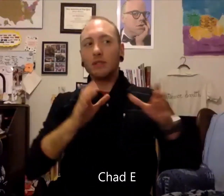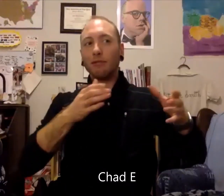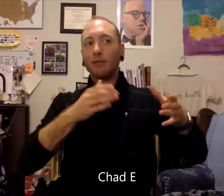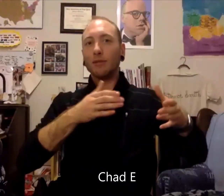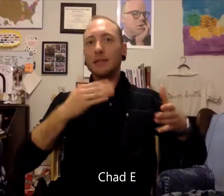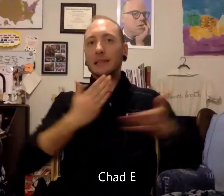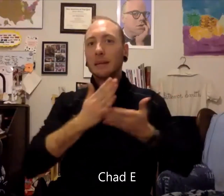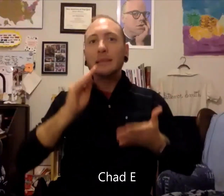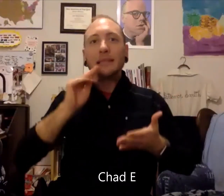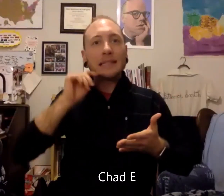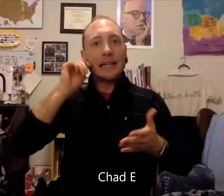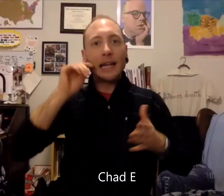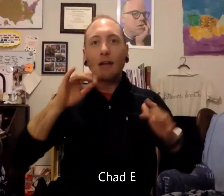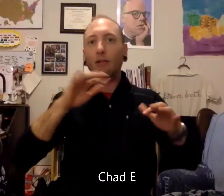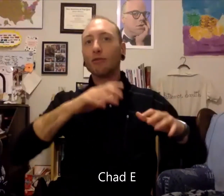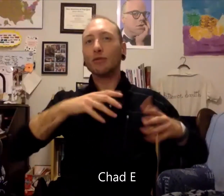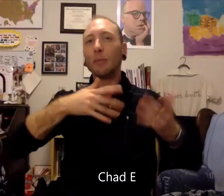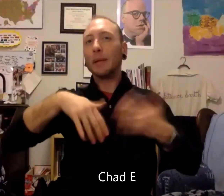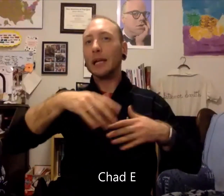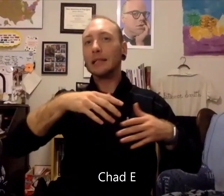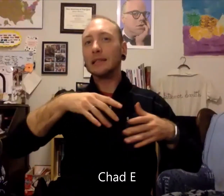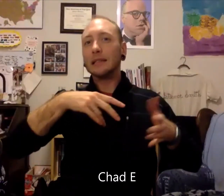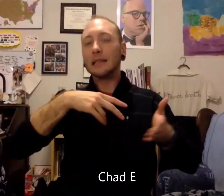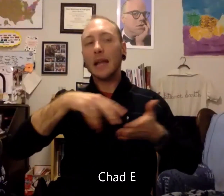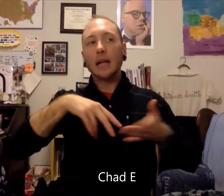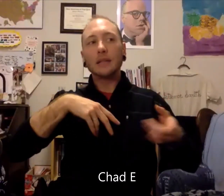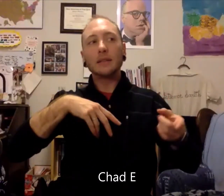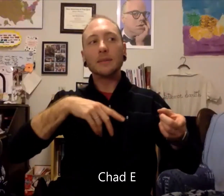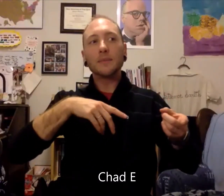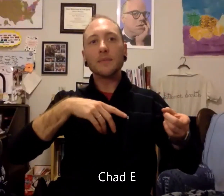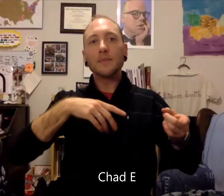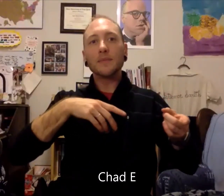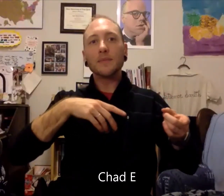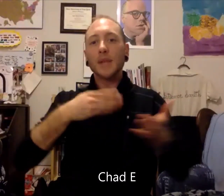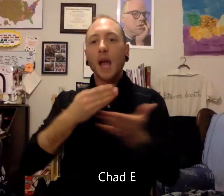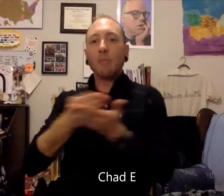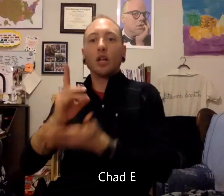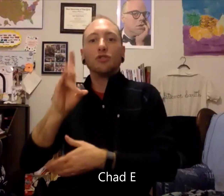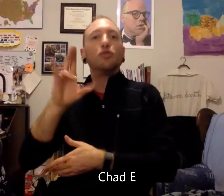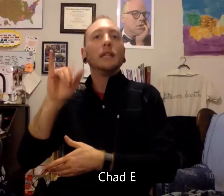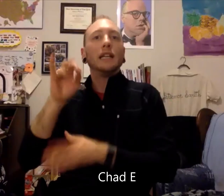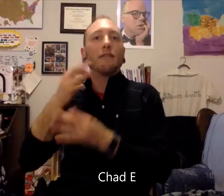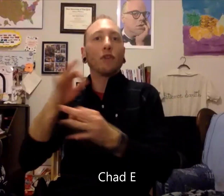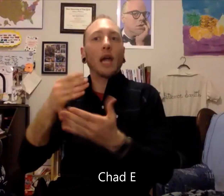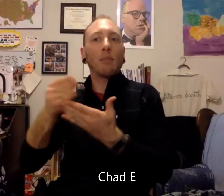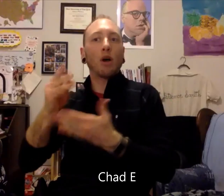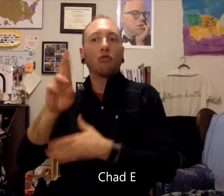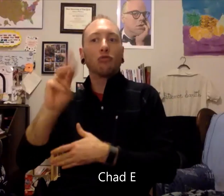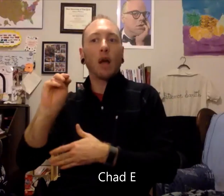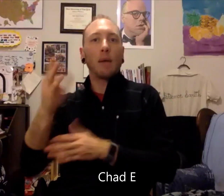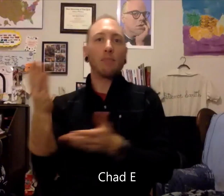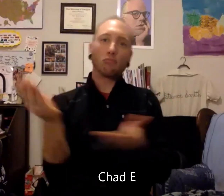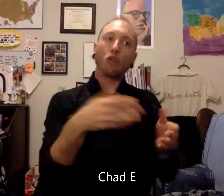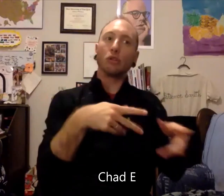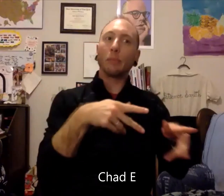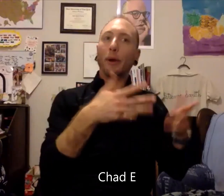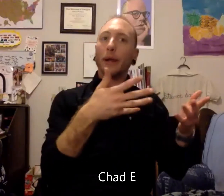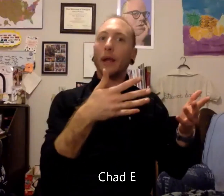And I went to the duty-free shop and bought a bottle of rum and brought it to the mixer. And a few hours later,